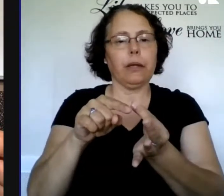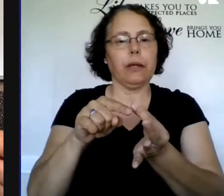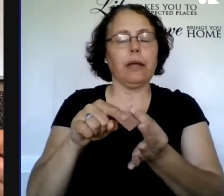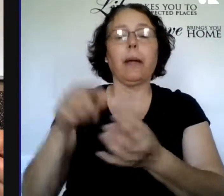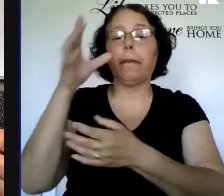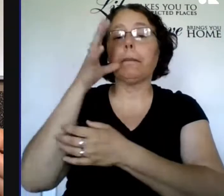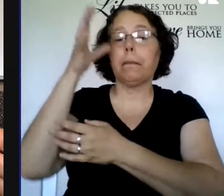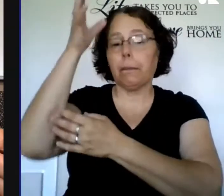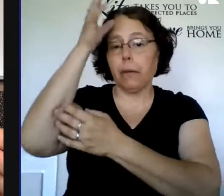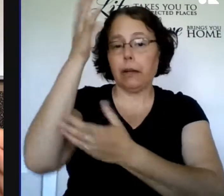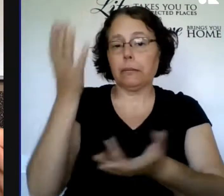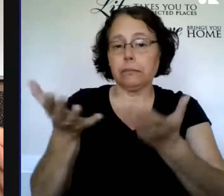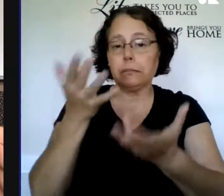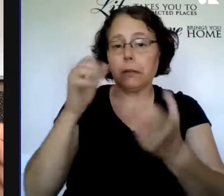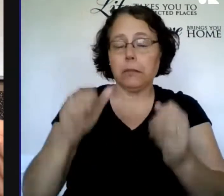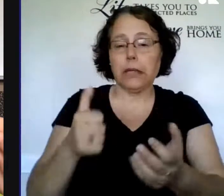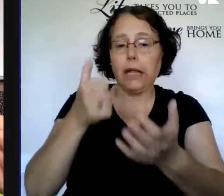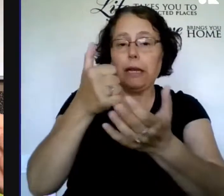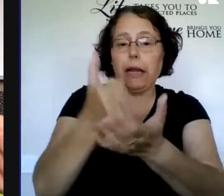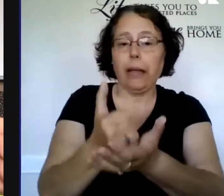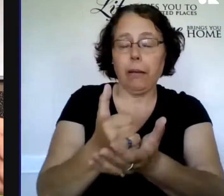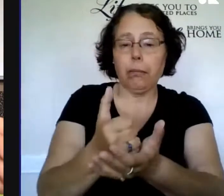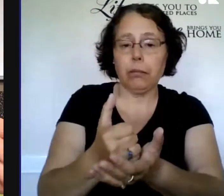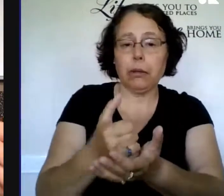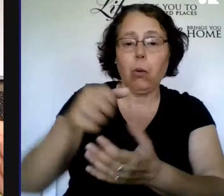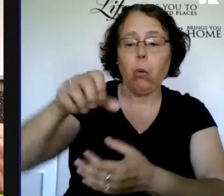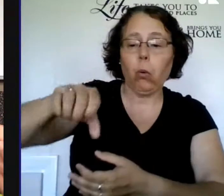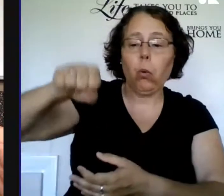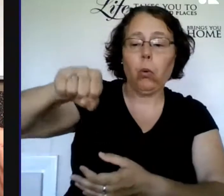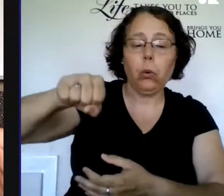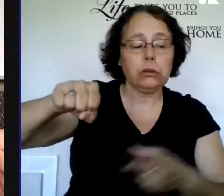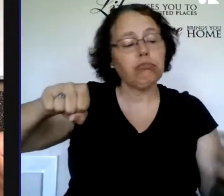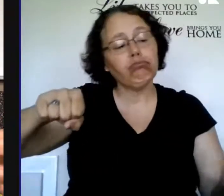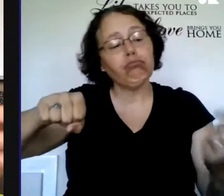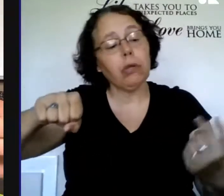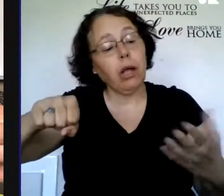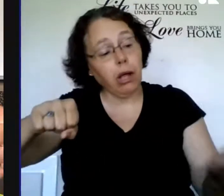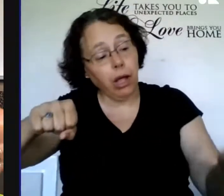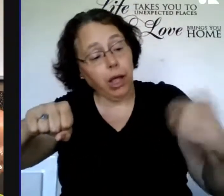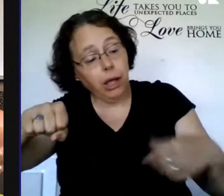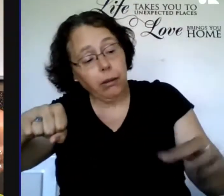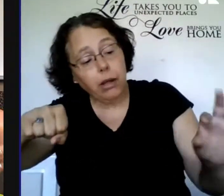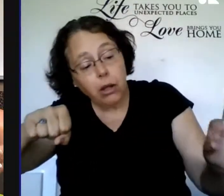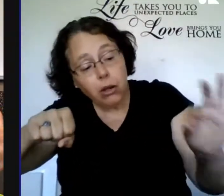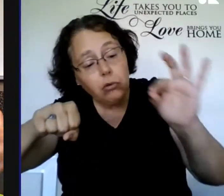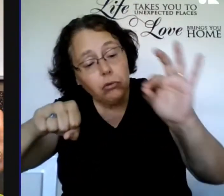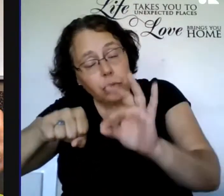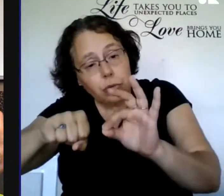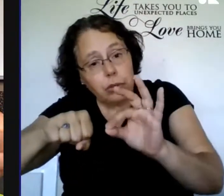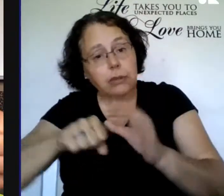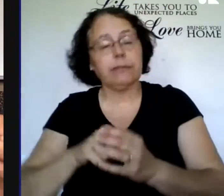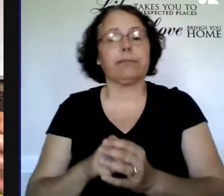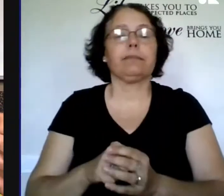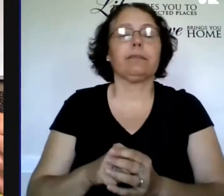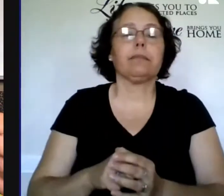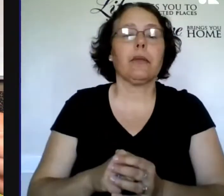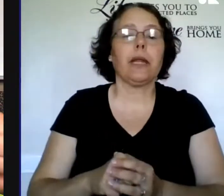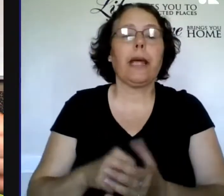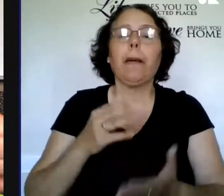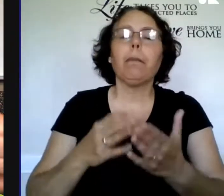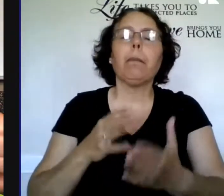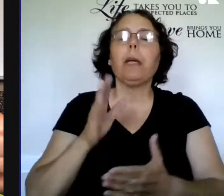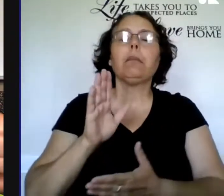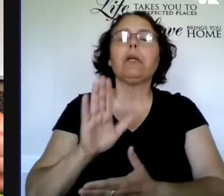holding this for your child, and they can put beads on themselves. If you've got a 2-year-old, I would hold